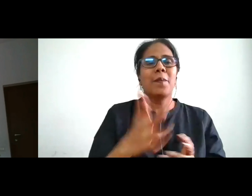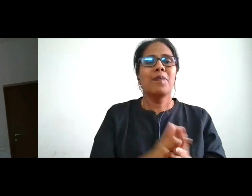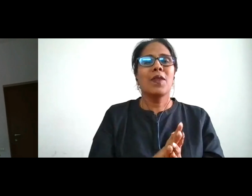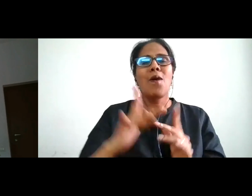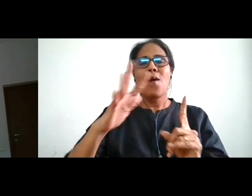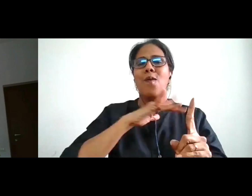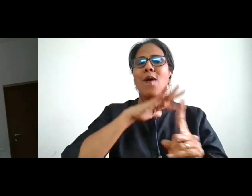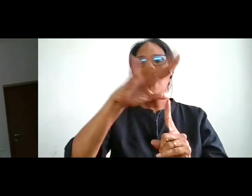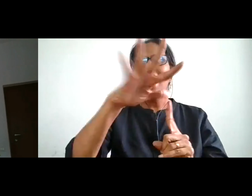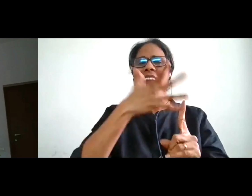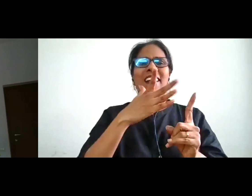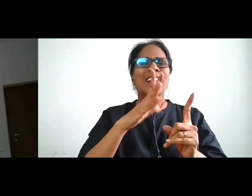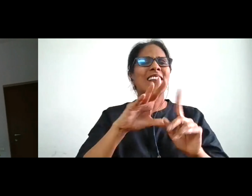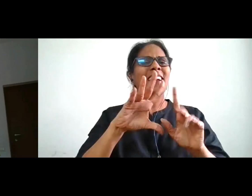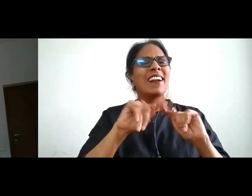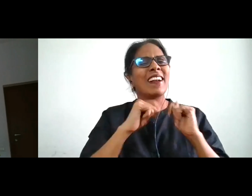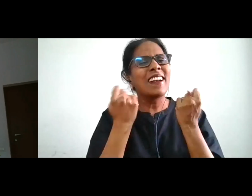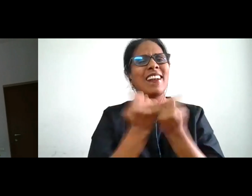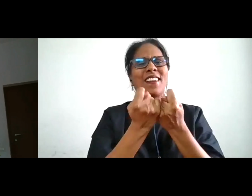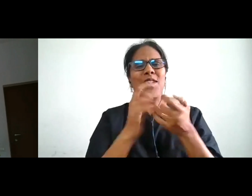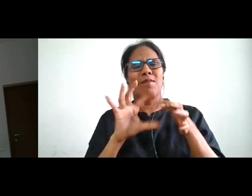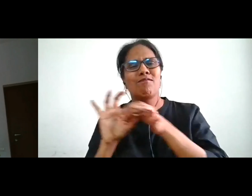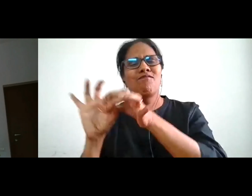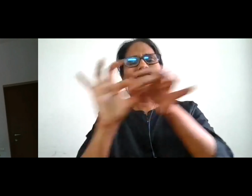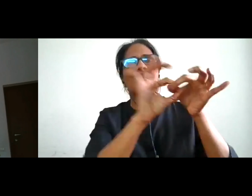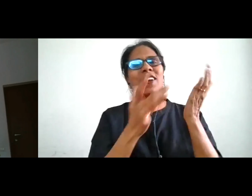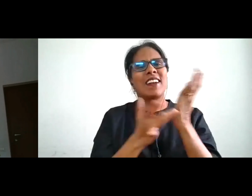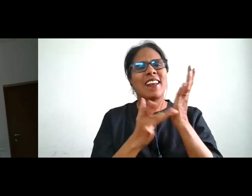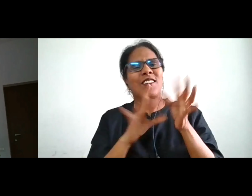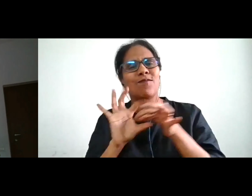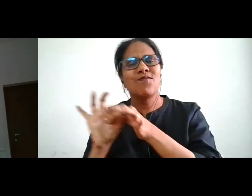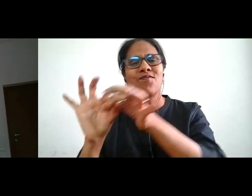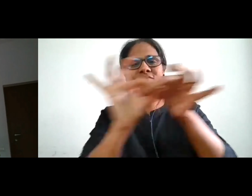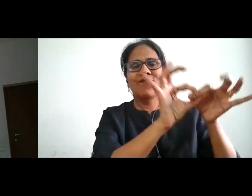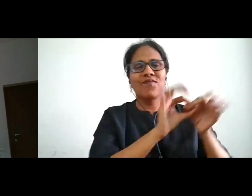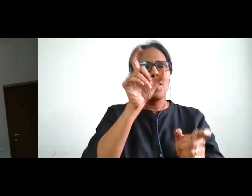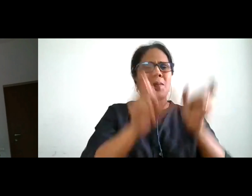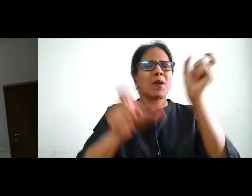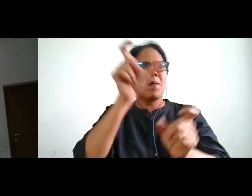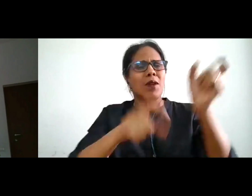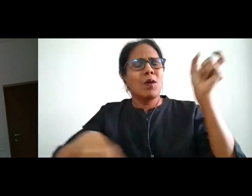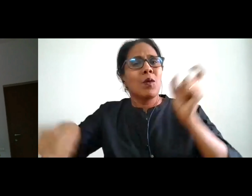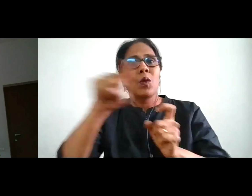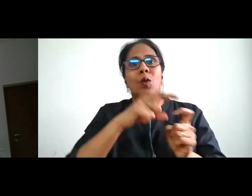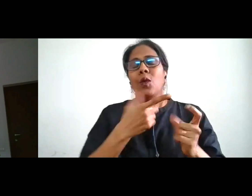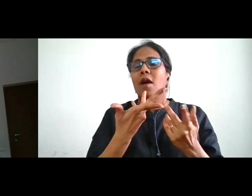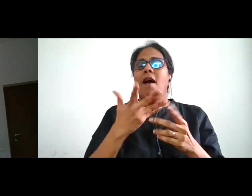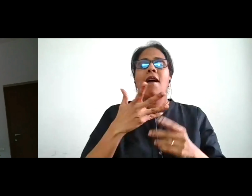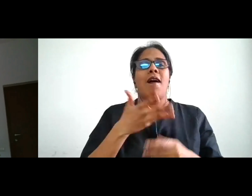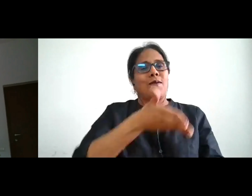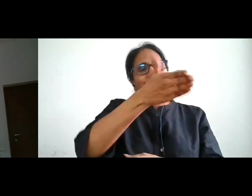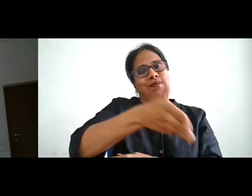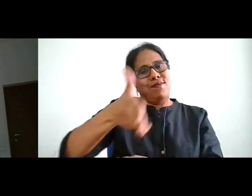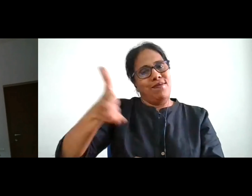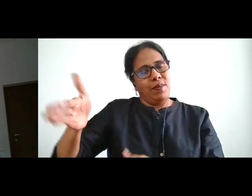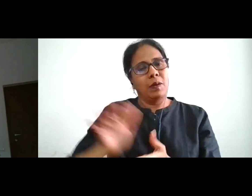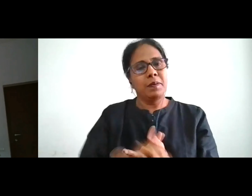on the global growth of Wi-Fi technology and the tremendous flow of benefits therefrom. As per Cisco report,